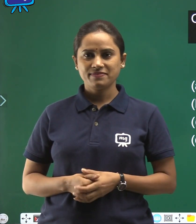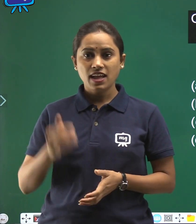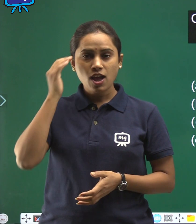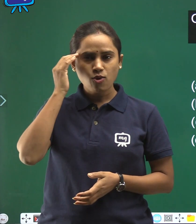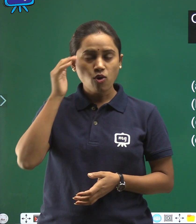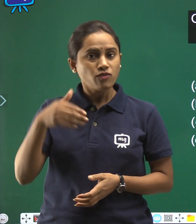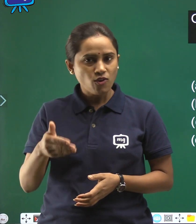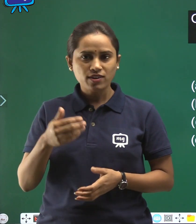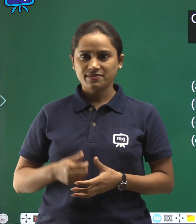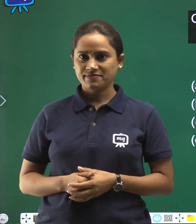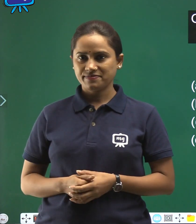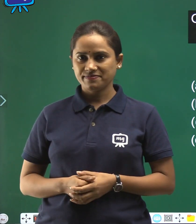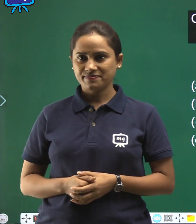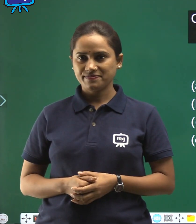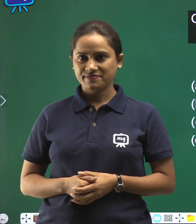known for?